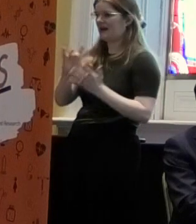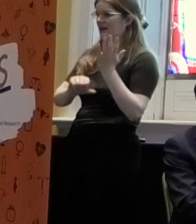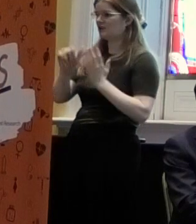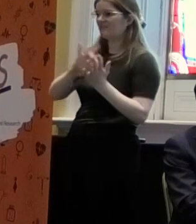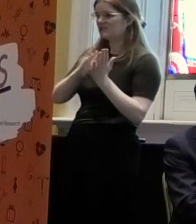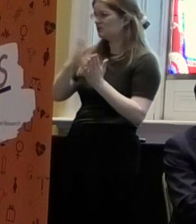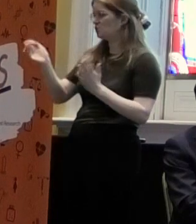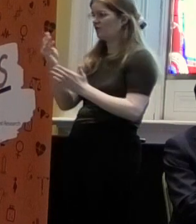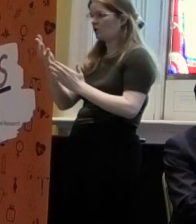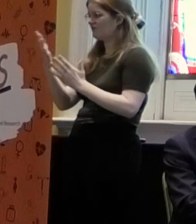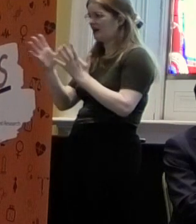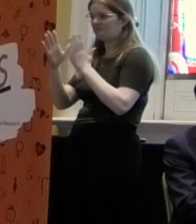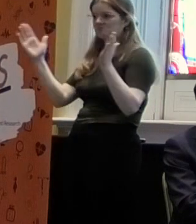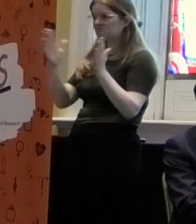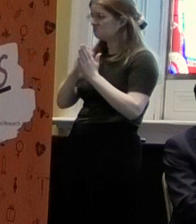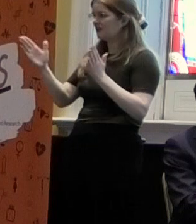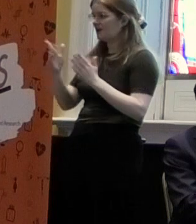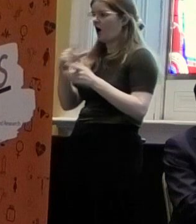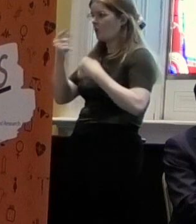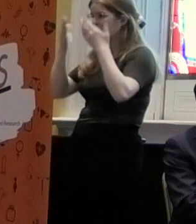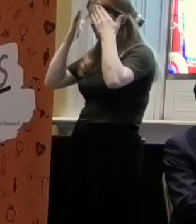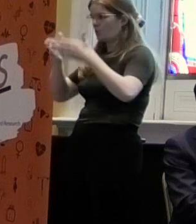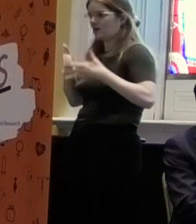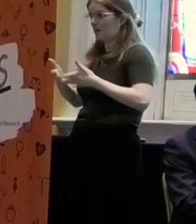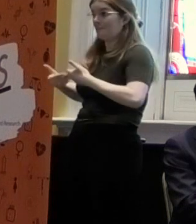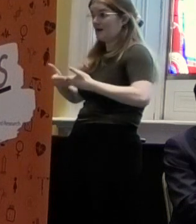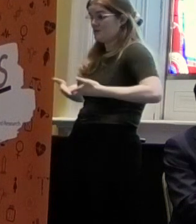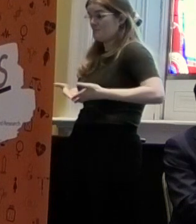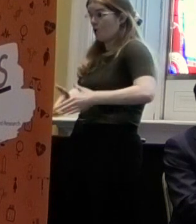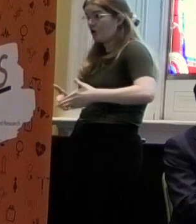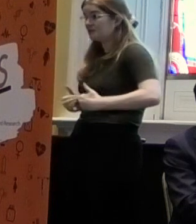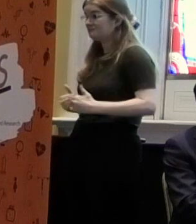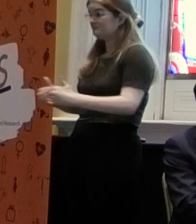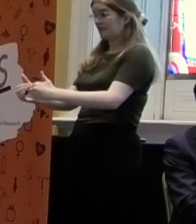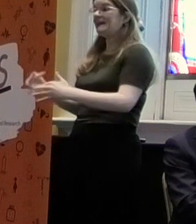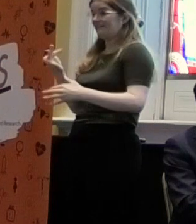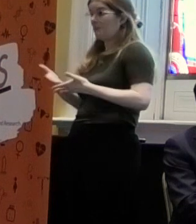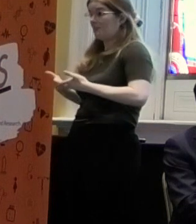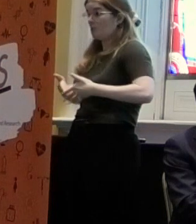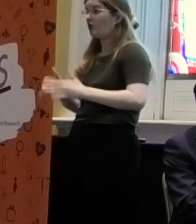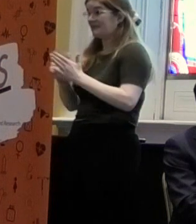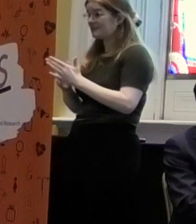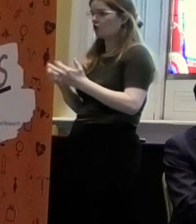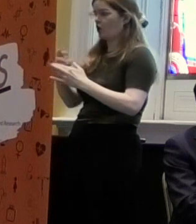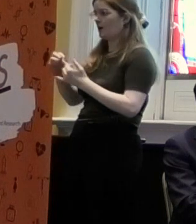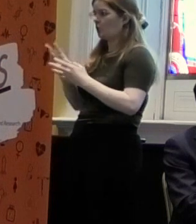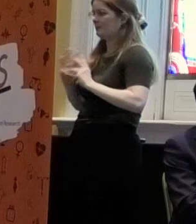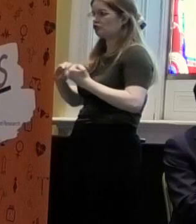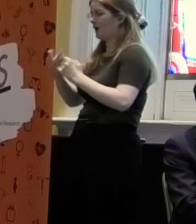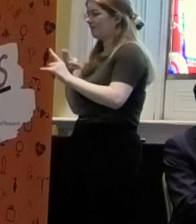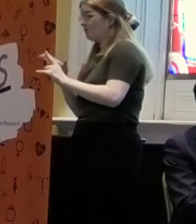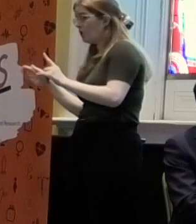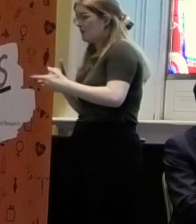45, but it was as the, reproduction was key, whether they were having babies or trying not to have babies,